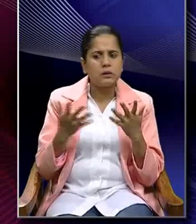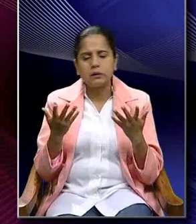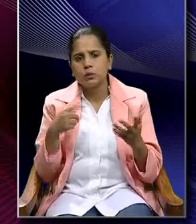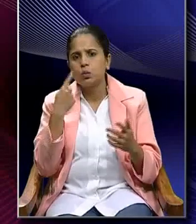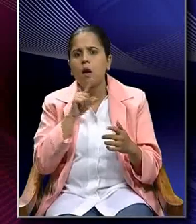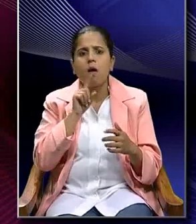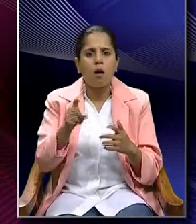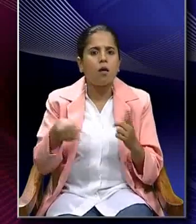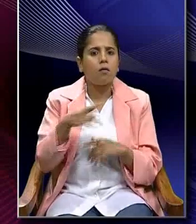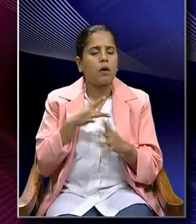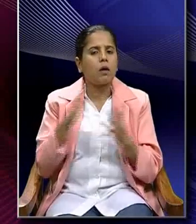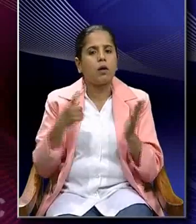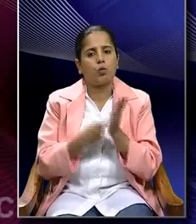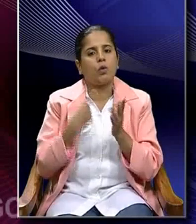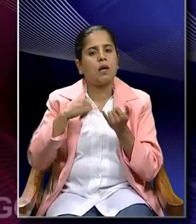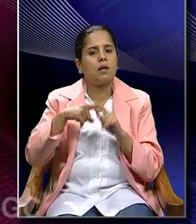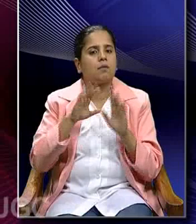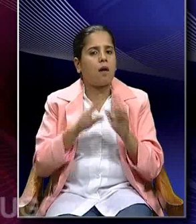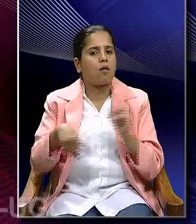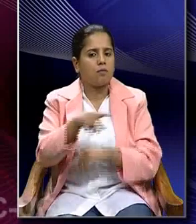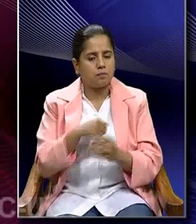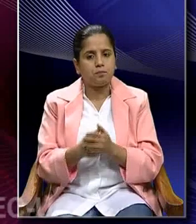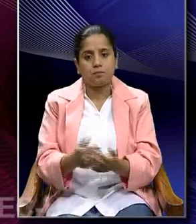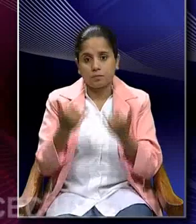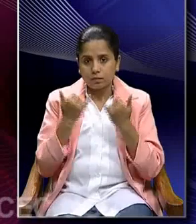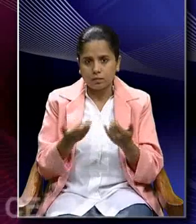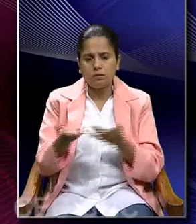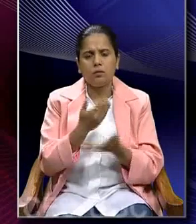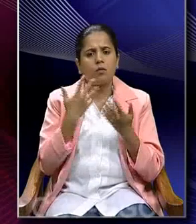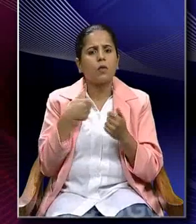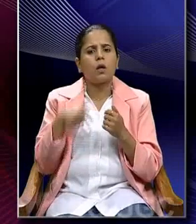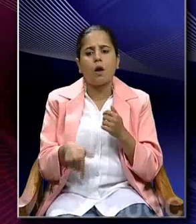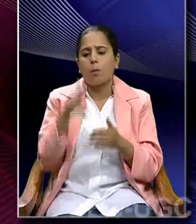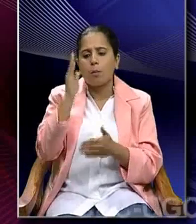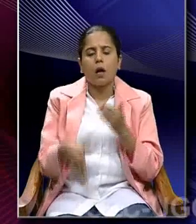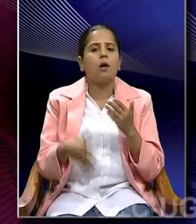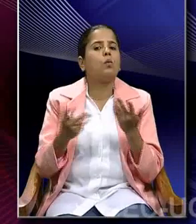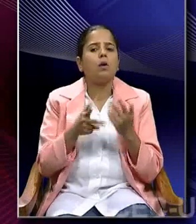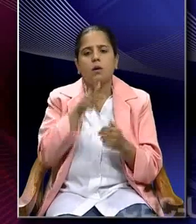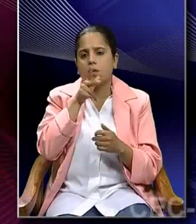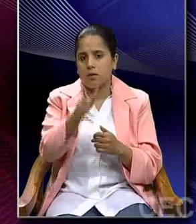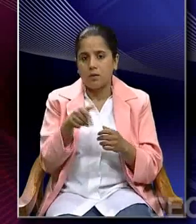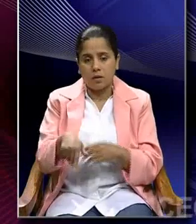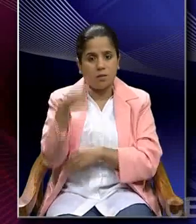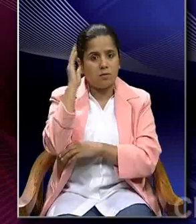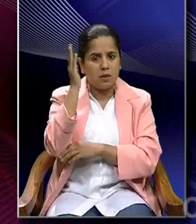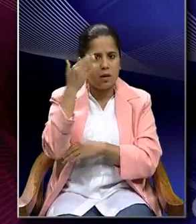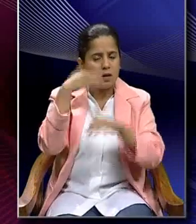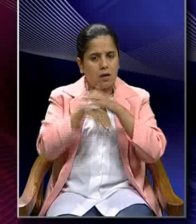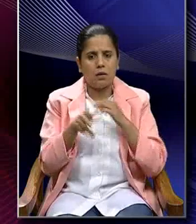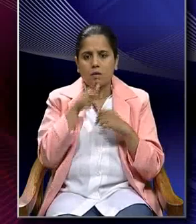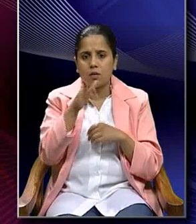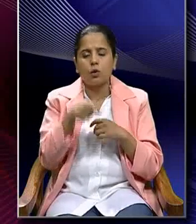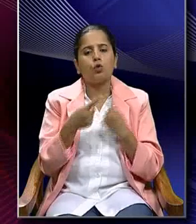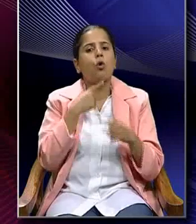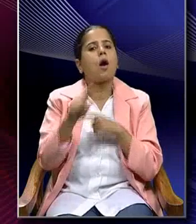likely to be at risk. Now, what I want to end this particular presentation is to